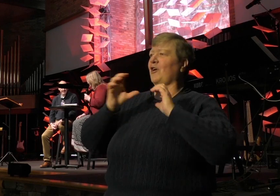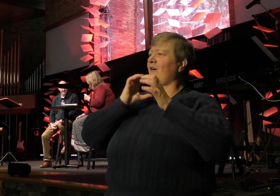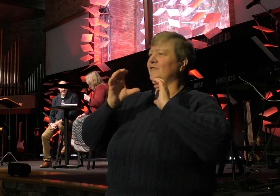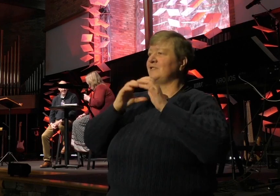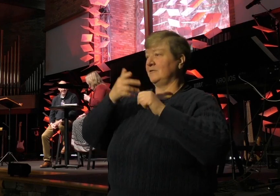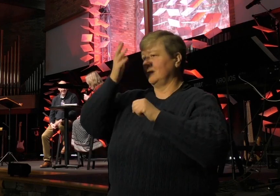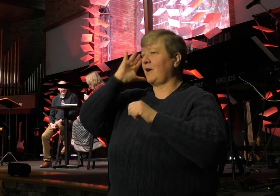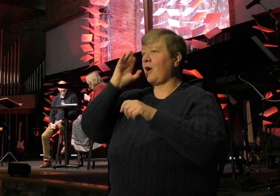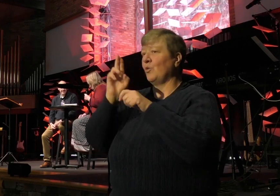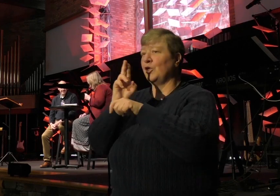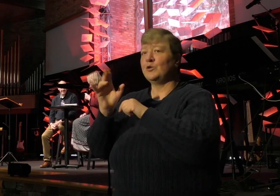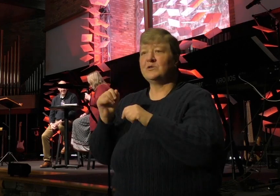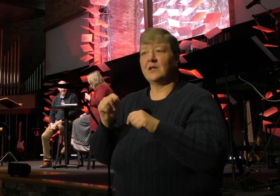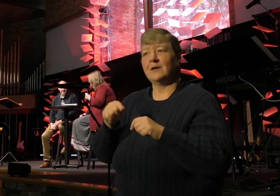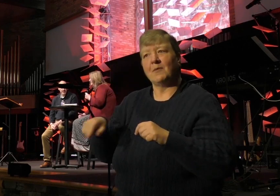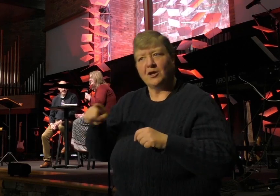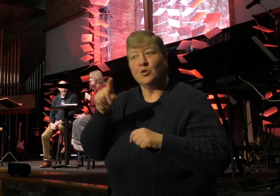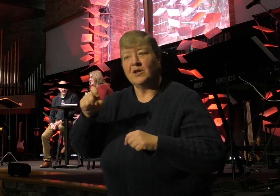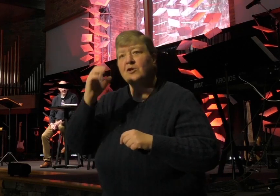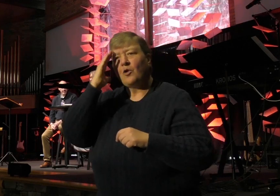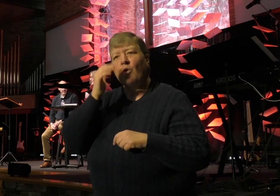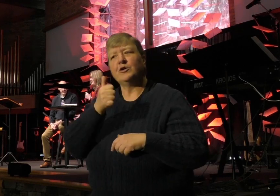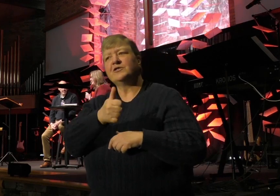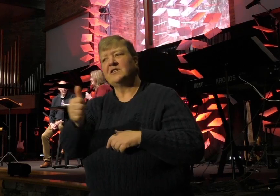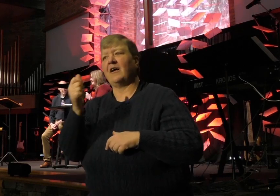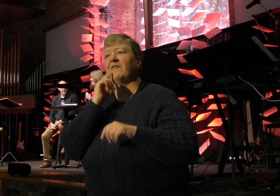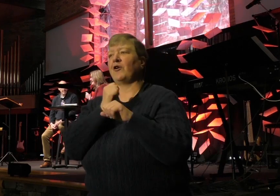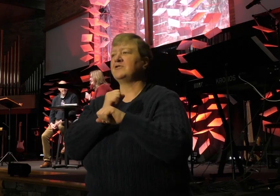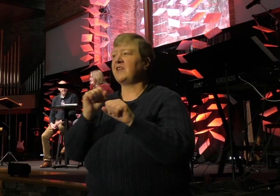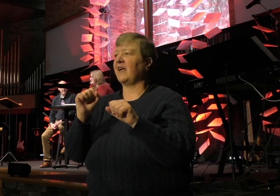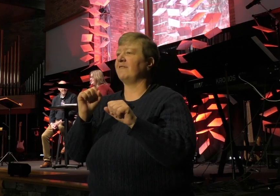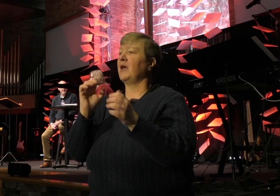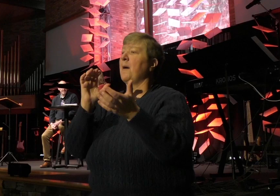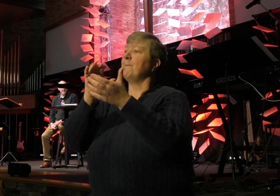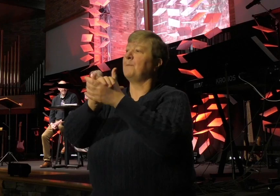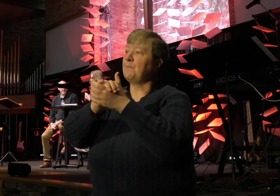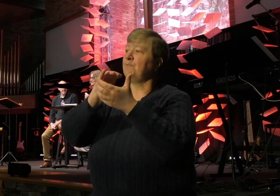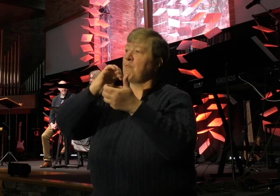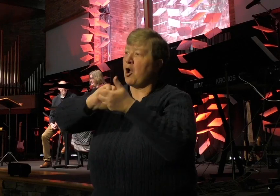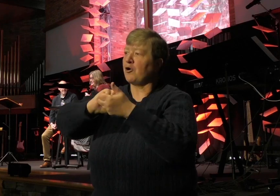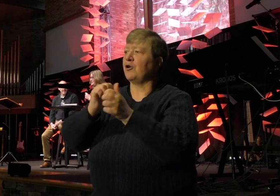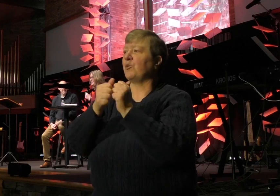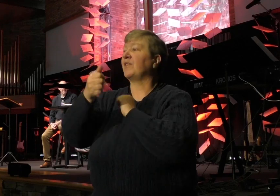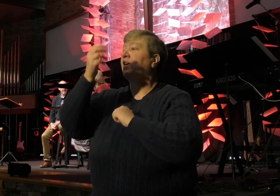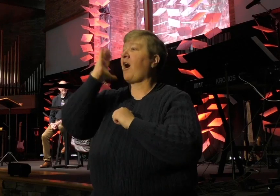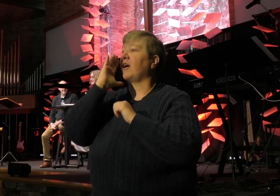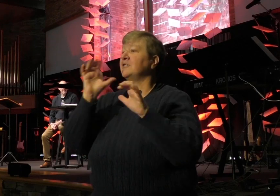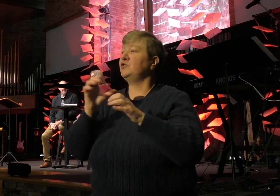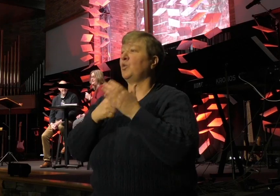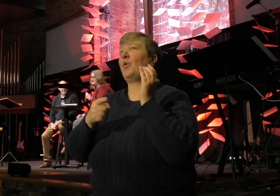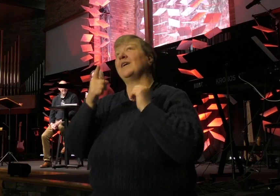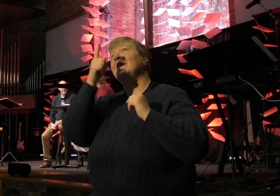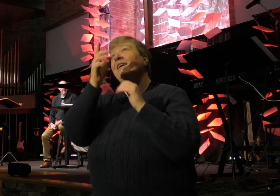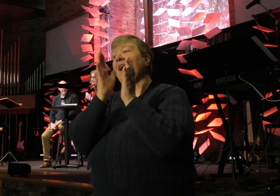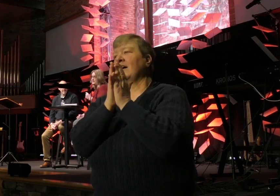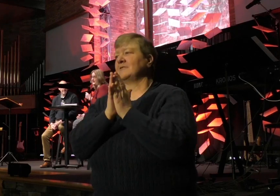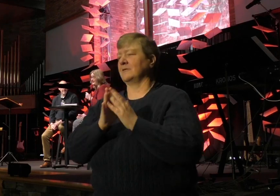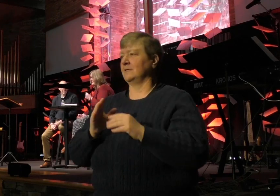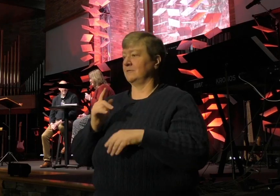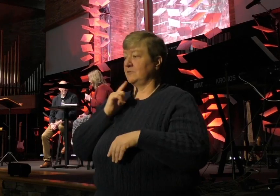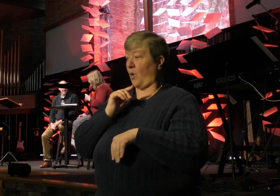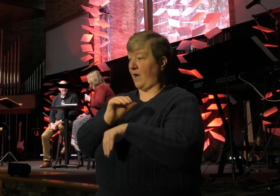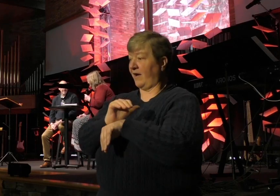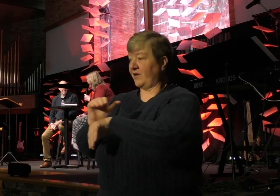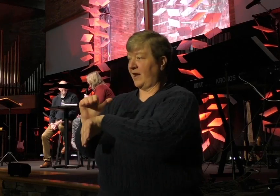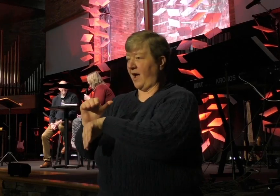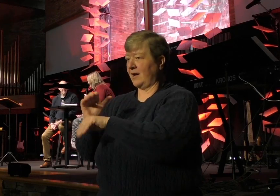that you yourself are saved. You need to be willing to partner with God to do what he asks you to do. So praying every night was a new thing